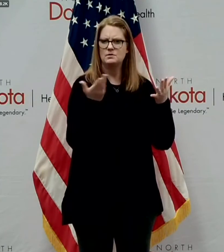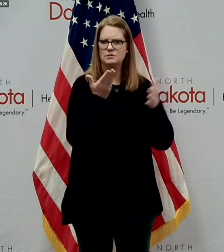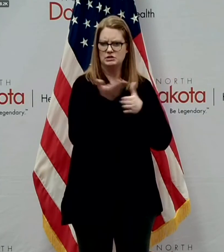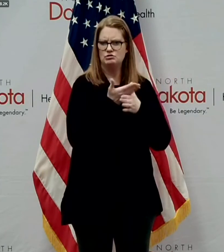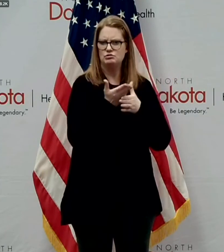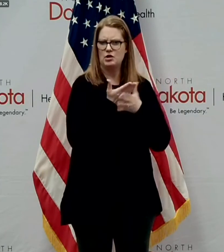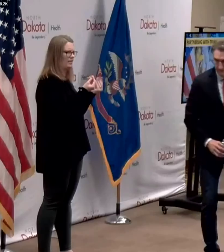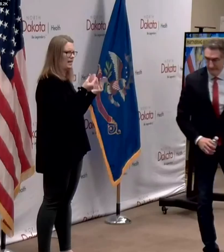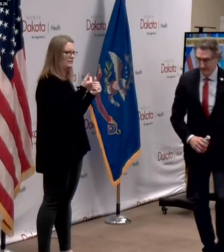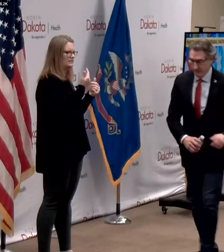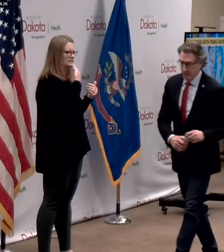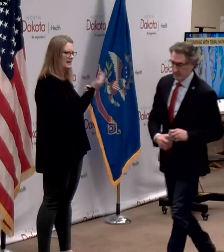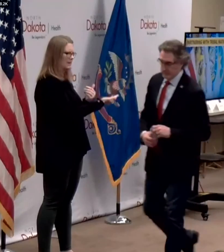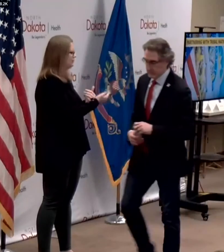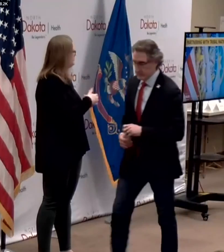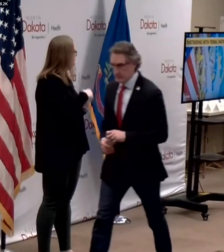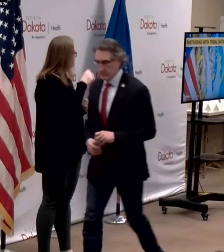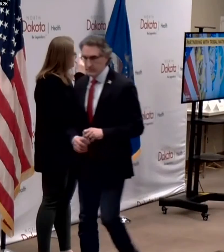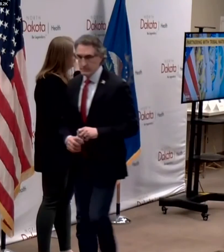here.